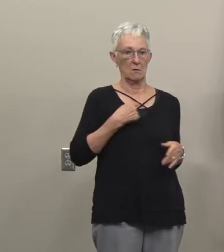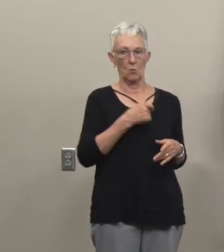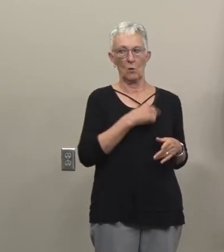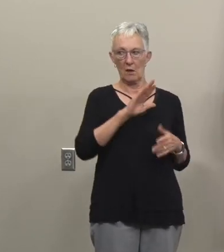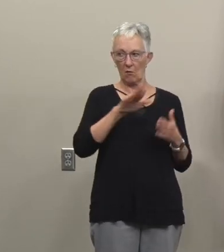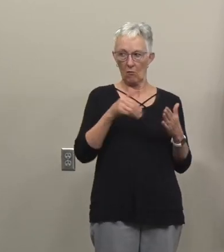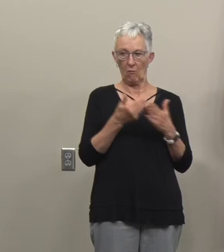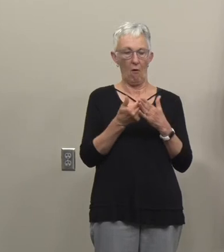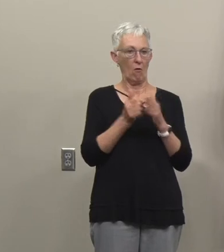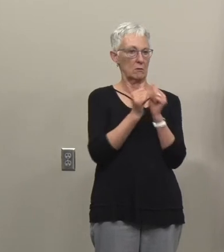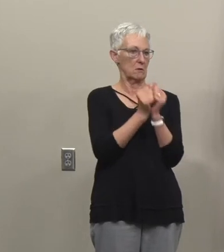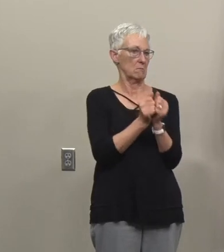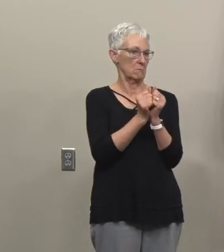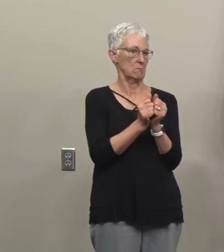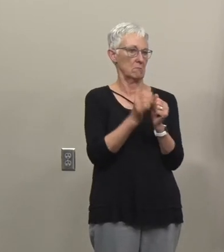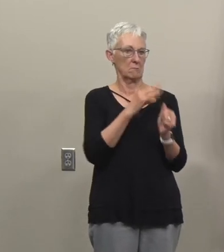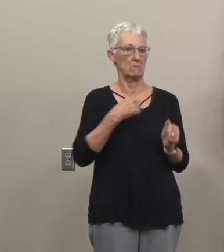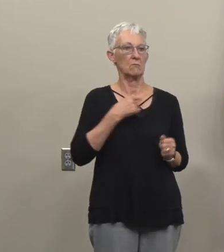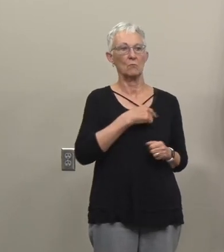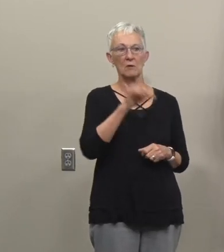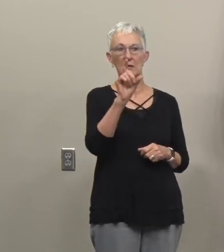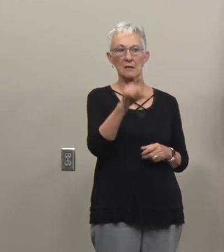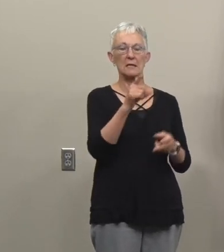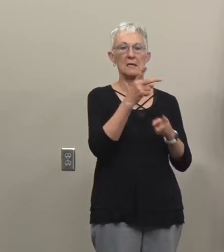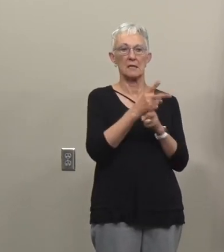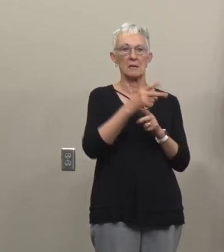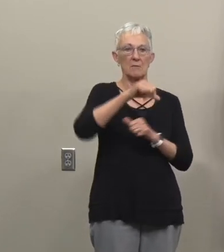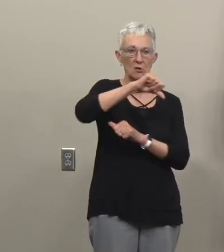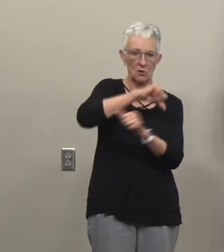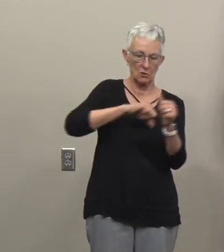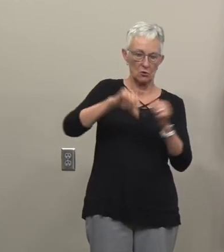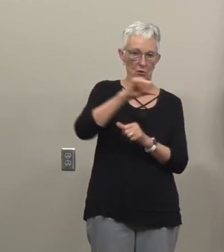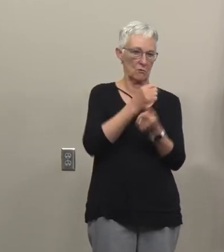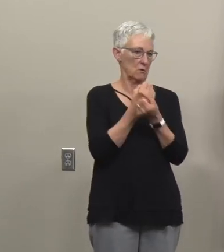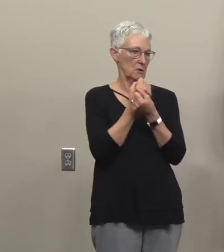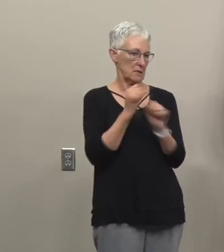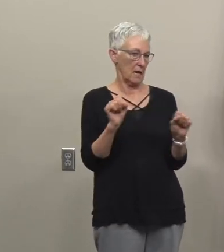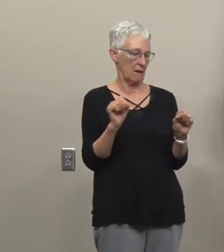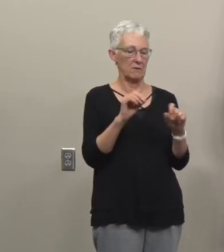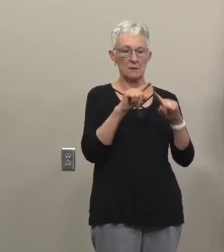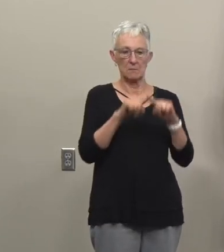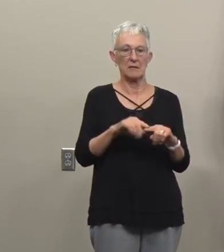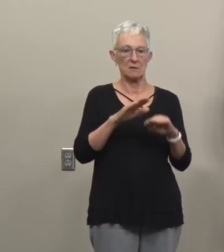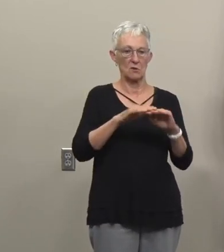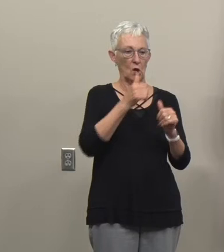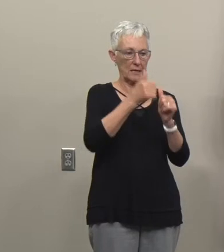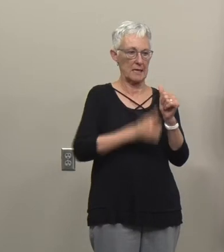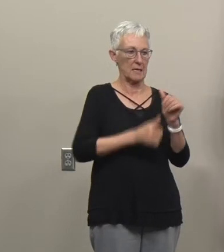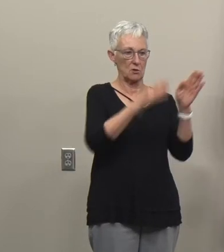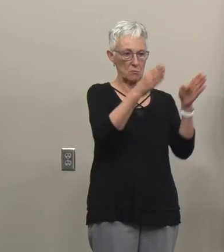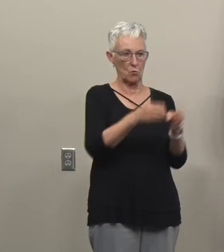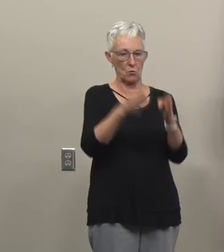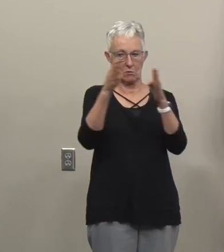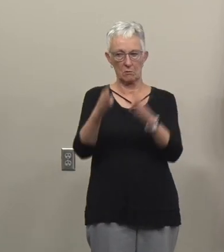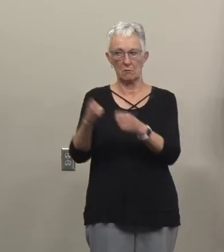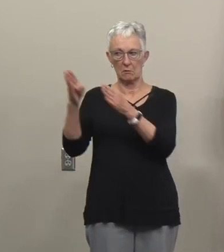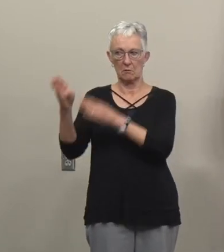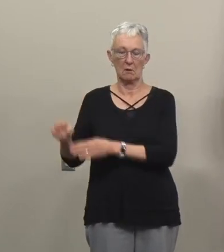pandemic, and our ability to safely navigate the road ahead depends upon all of us doing a lot of defensive driving.